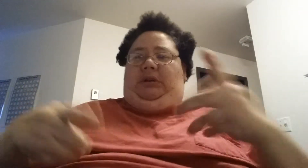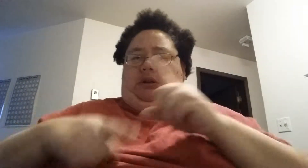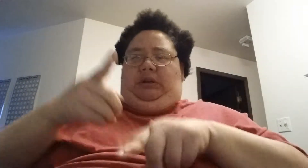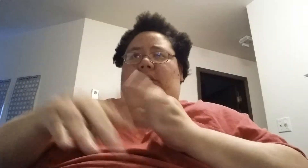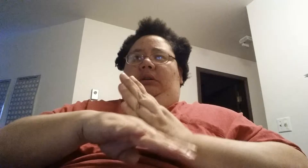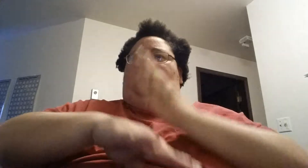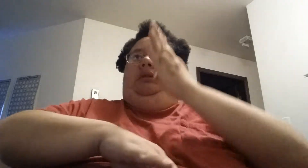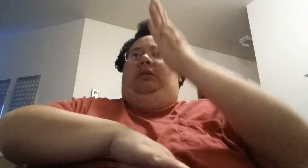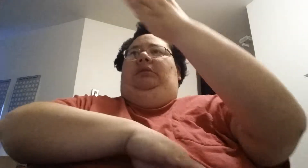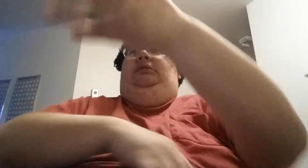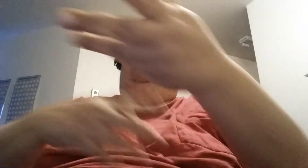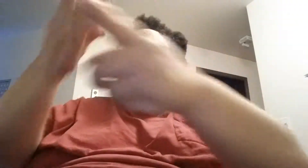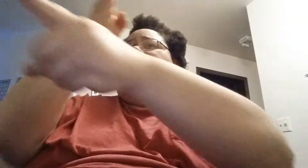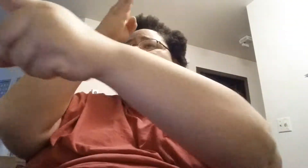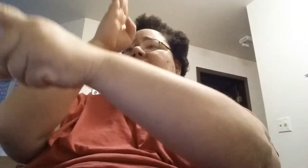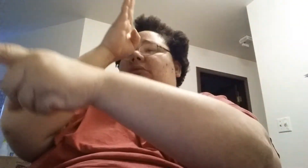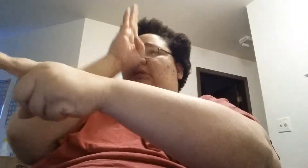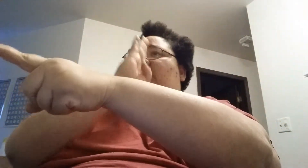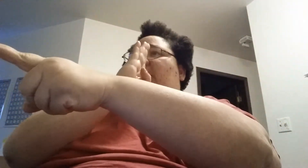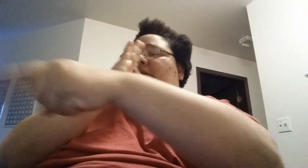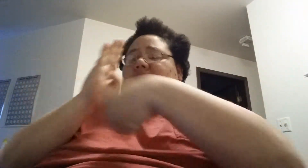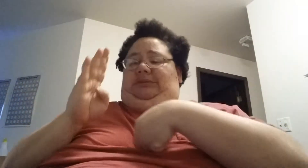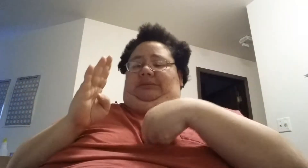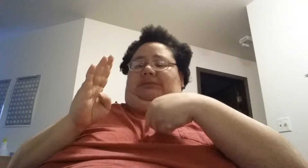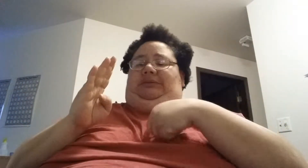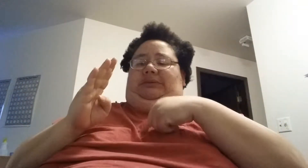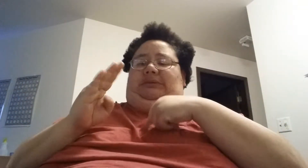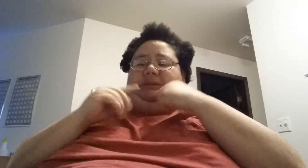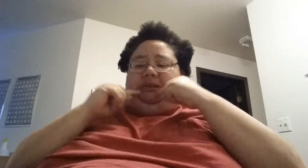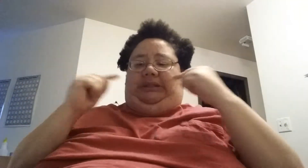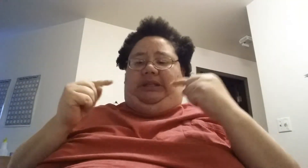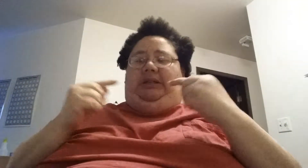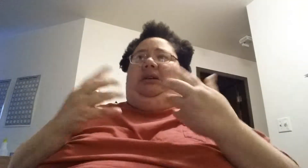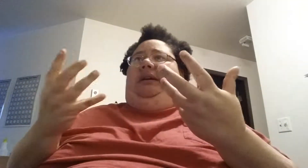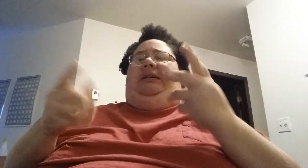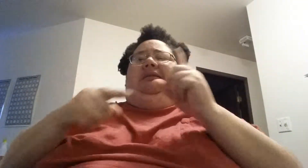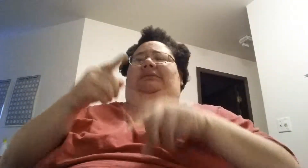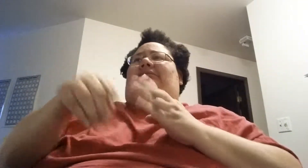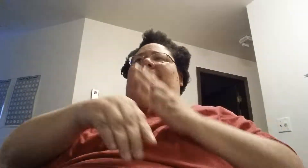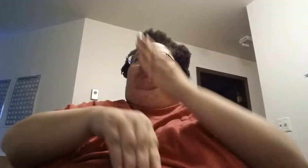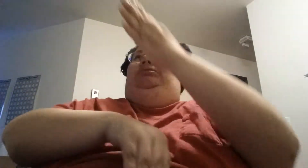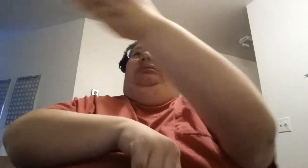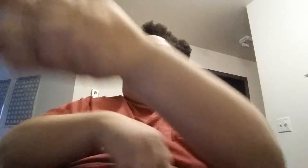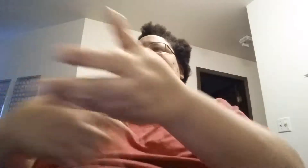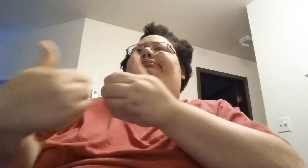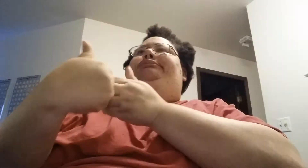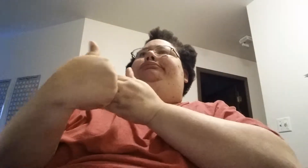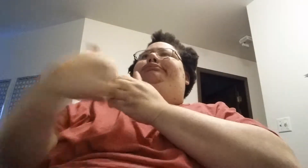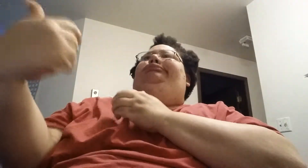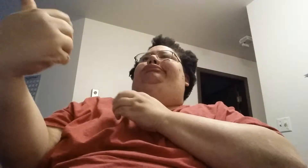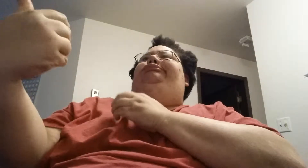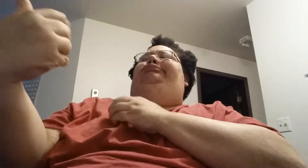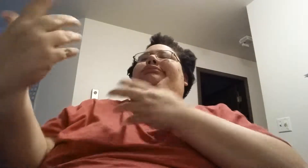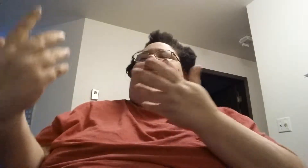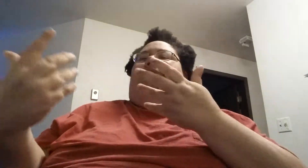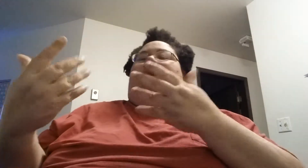So the story once again for us this evening. Thank you very much. Next, back home now to more drivers blamed once again on